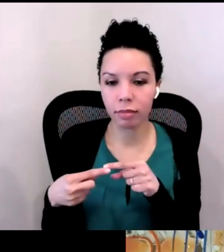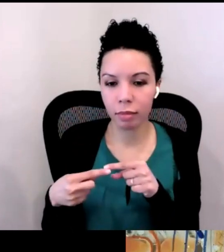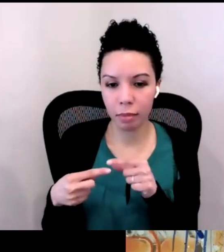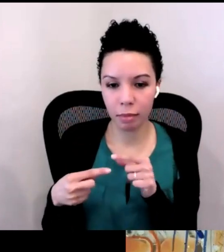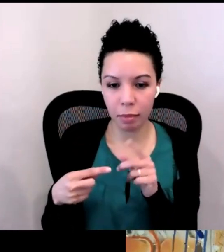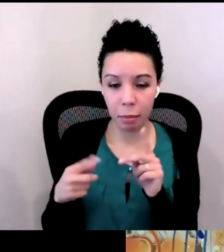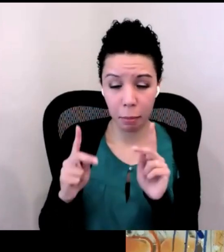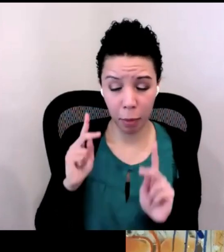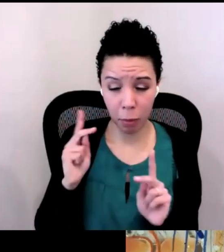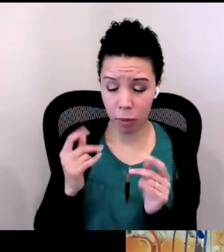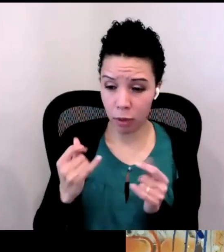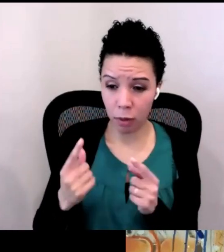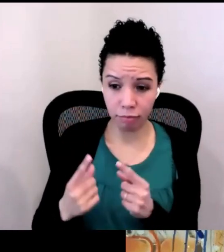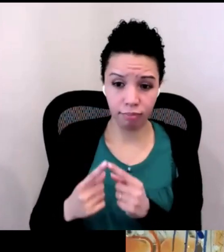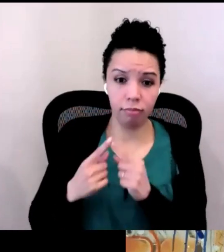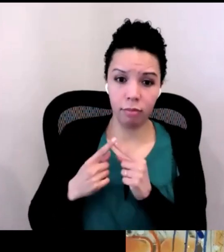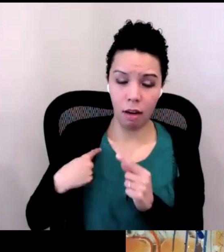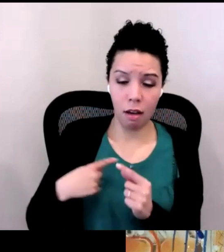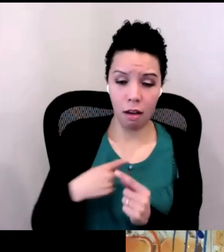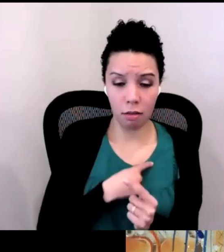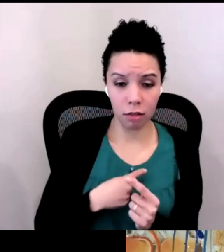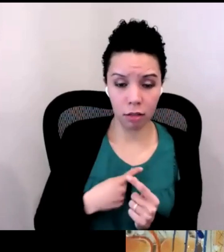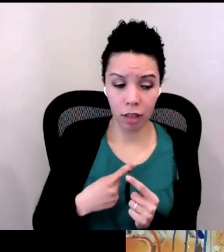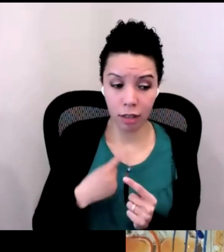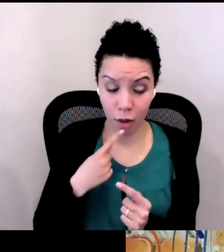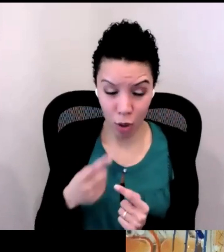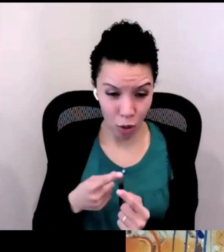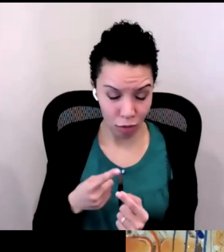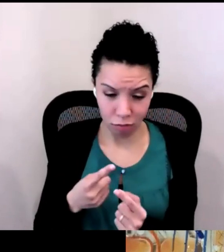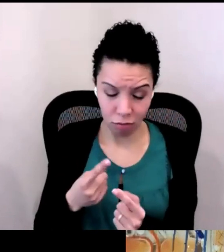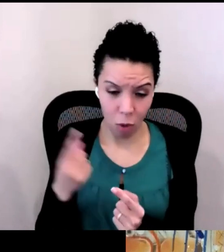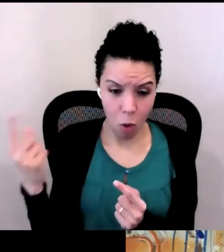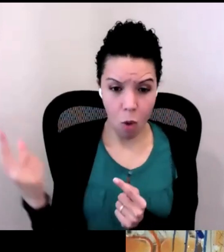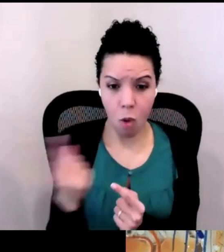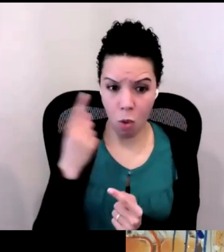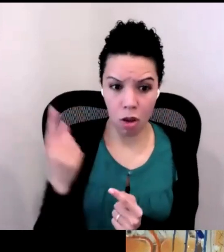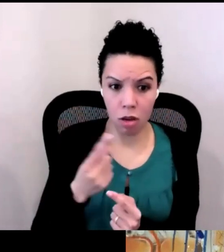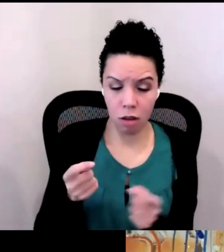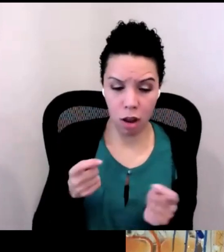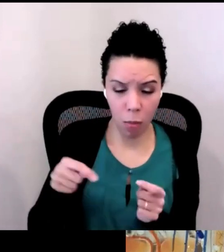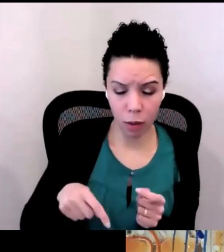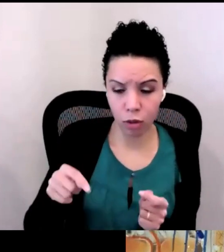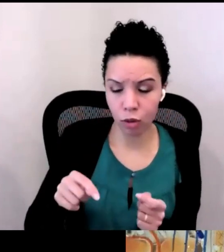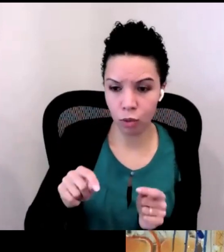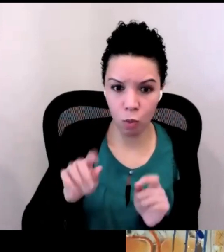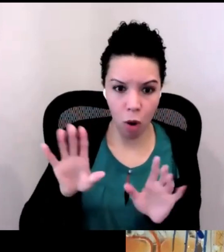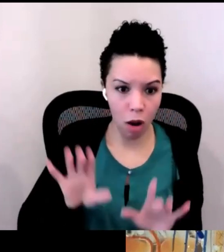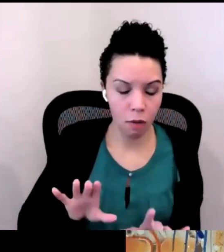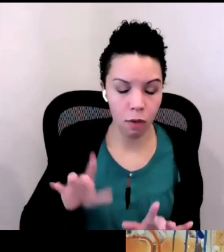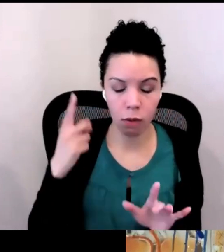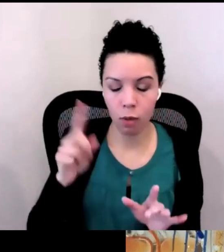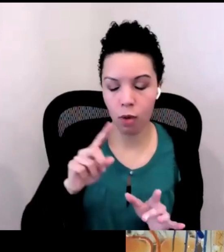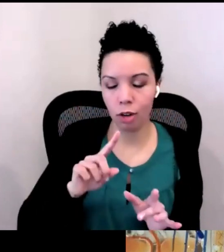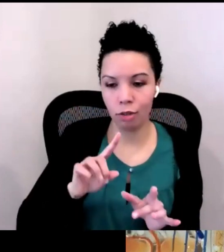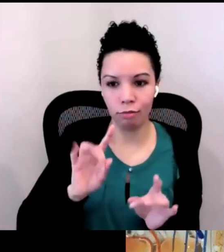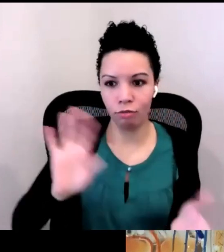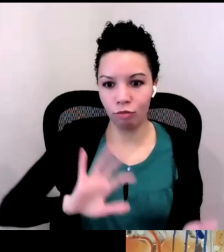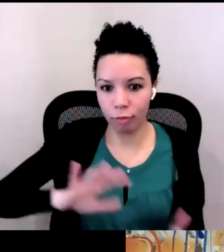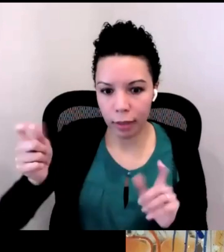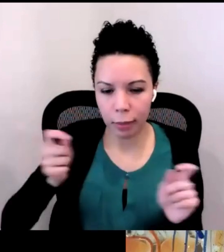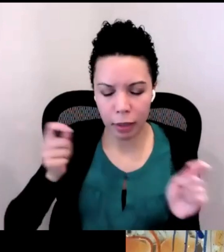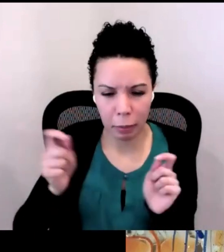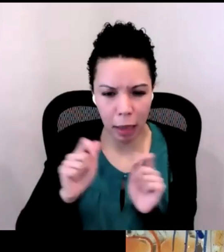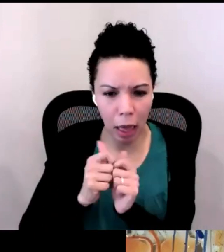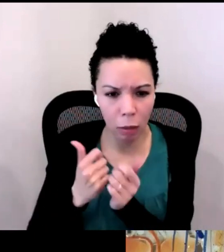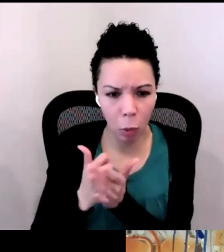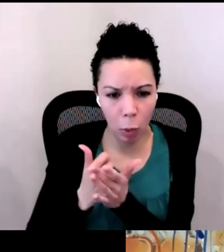they're leaning on our skills now to say, you do this all the time. You're great at crisis management. How can you help us now, right now? That's